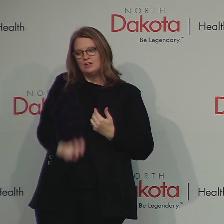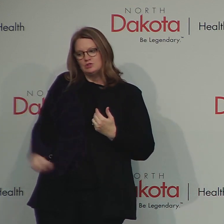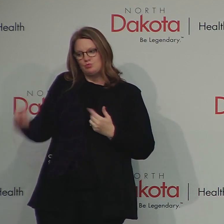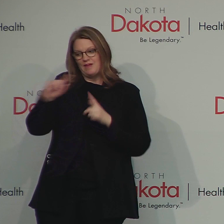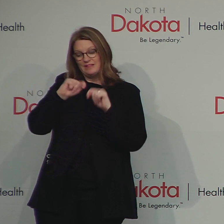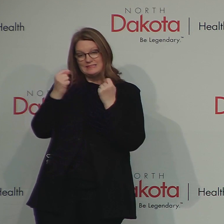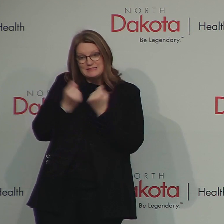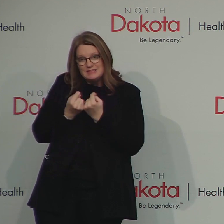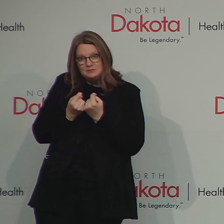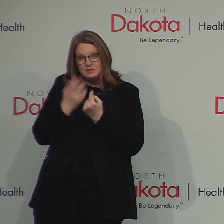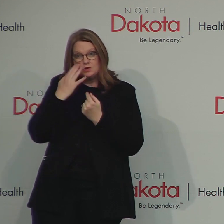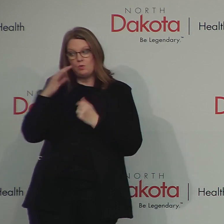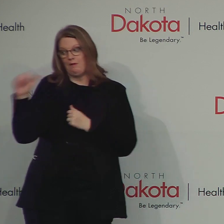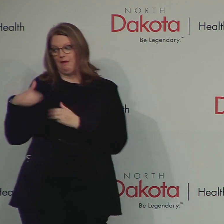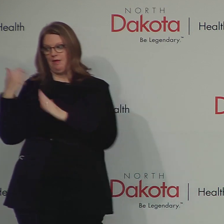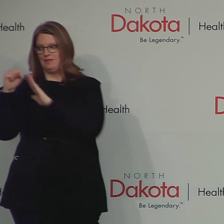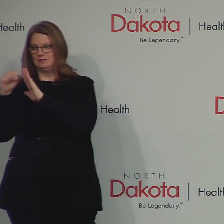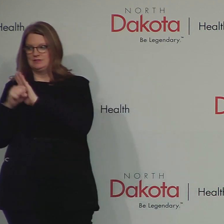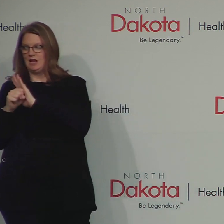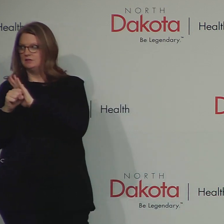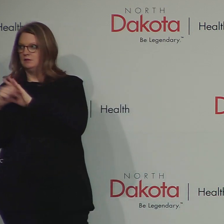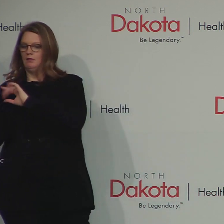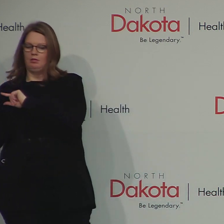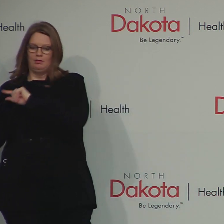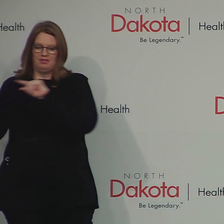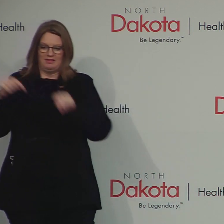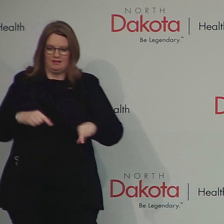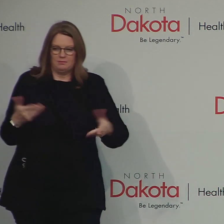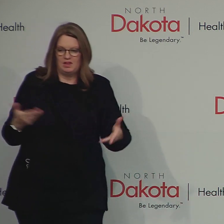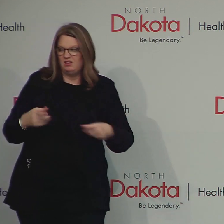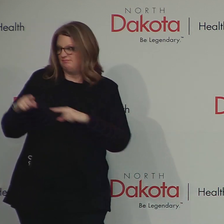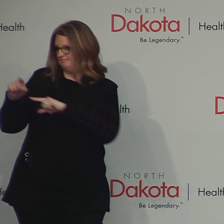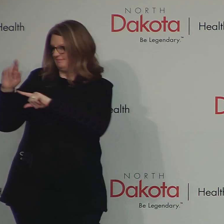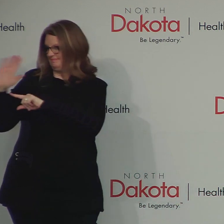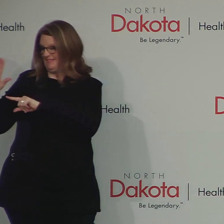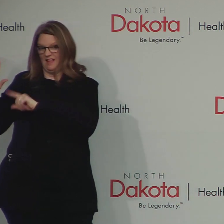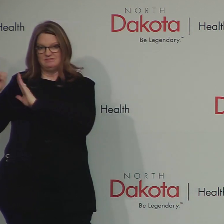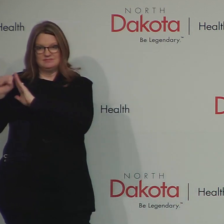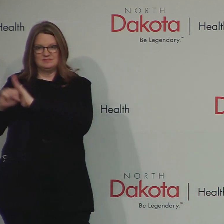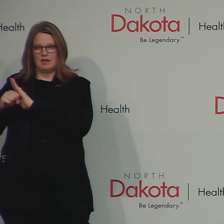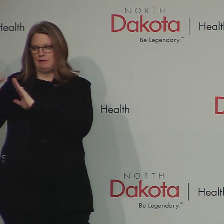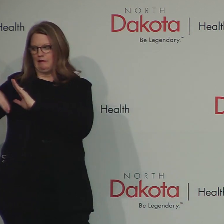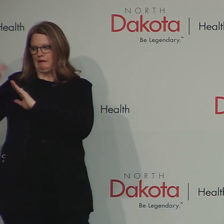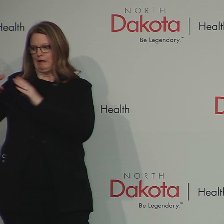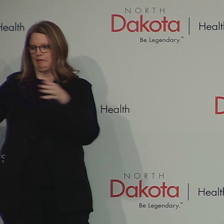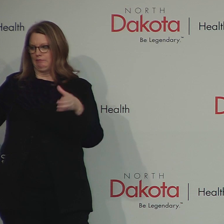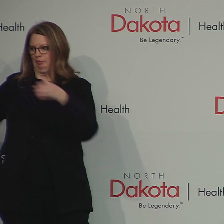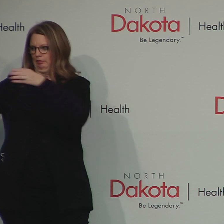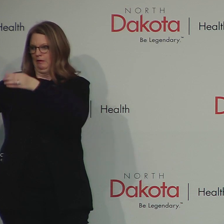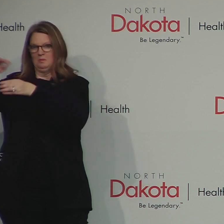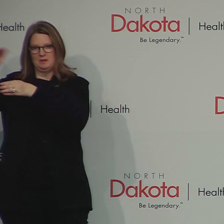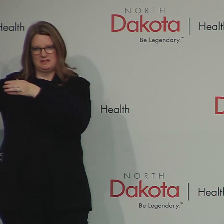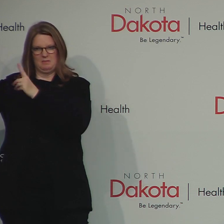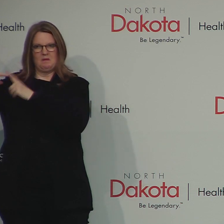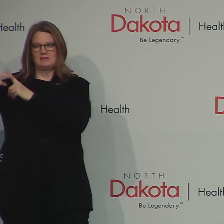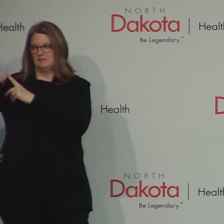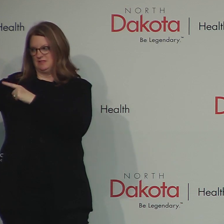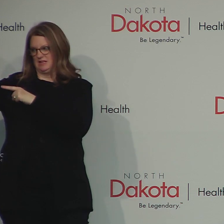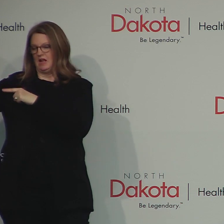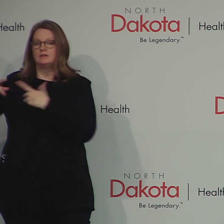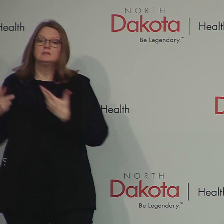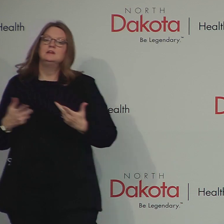other states that have higher percent positives than we do. So again, we certainly encourage the